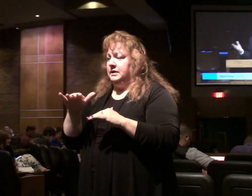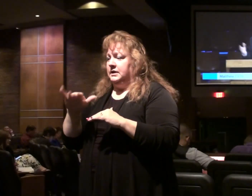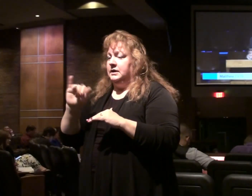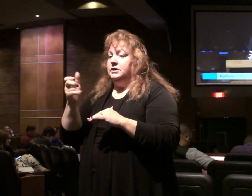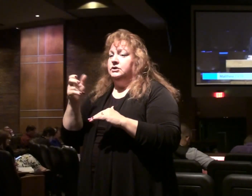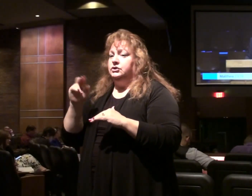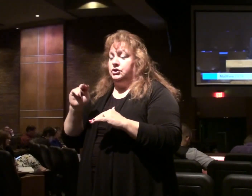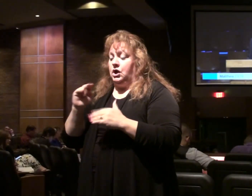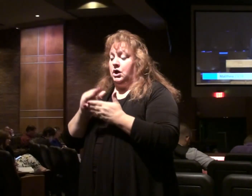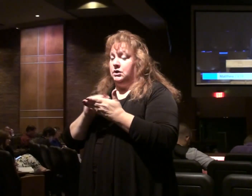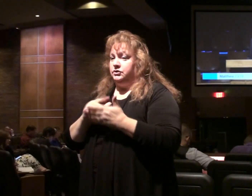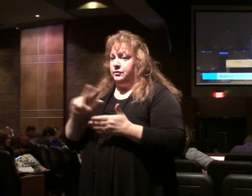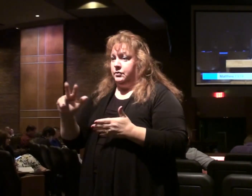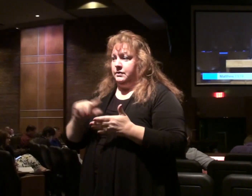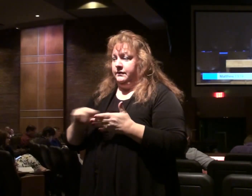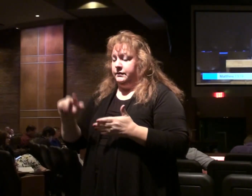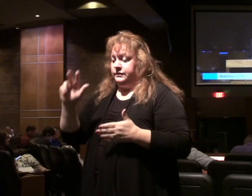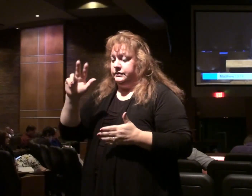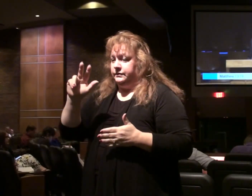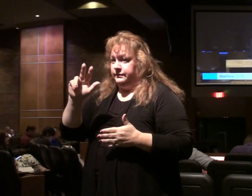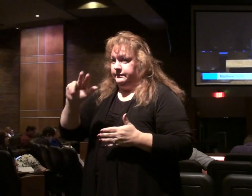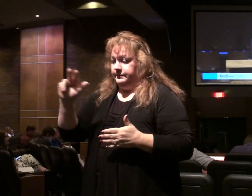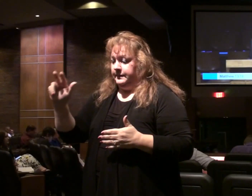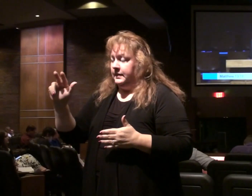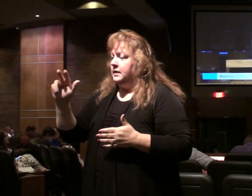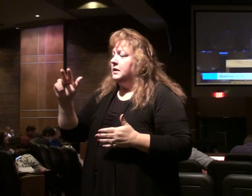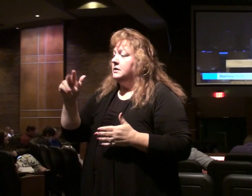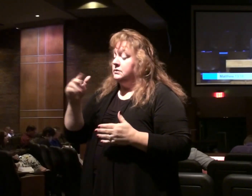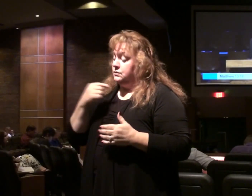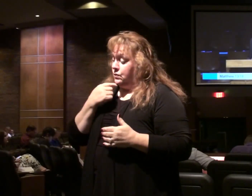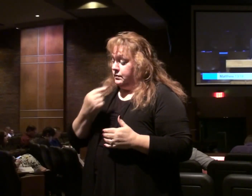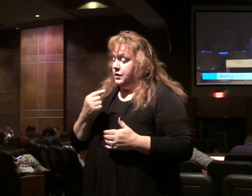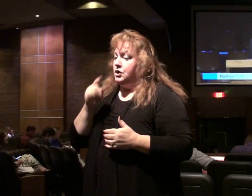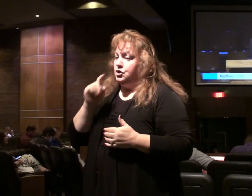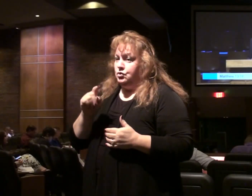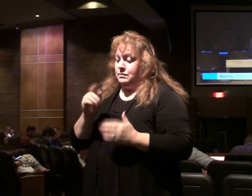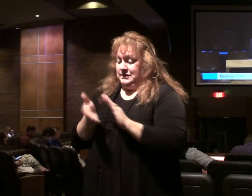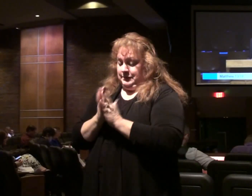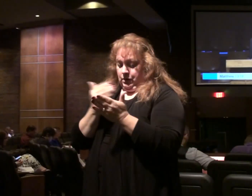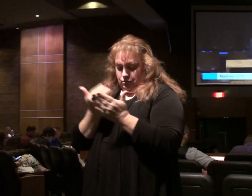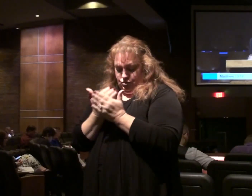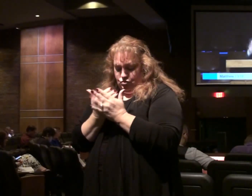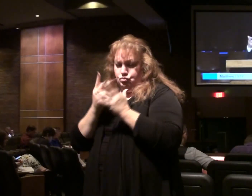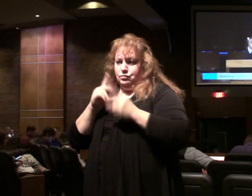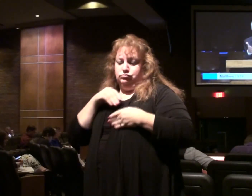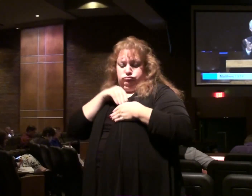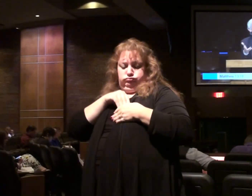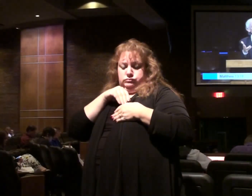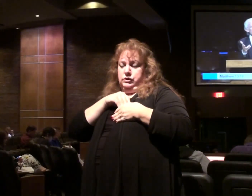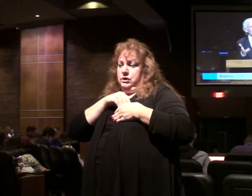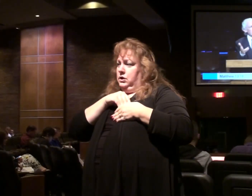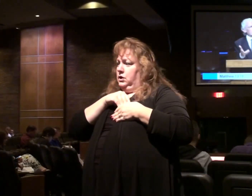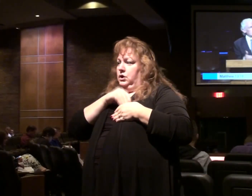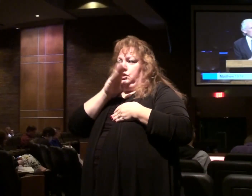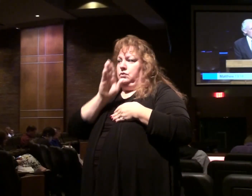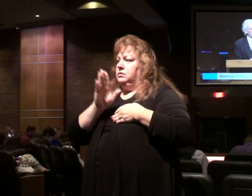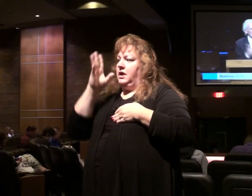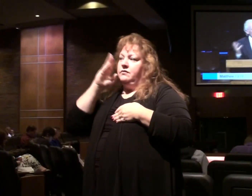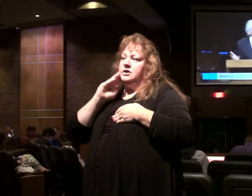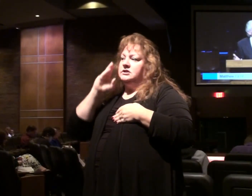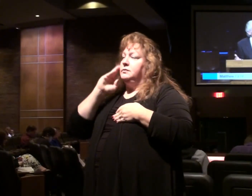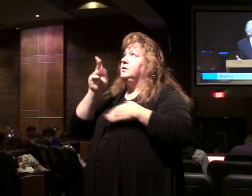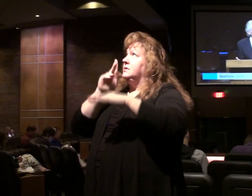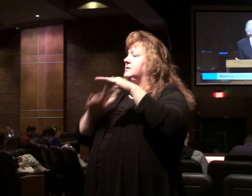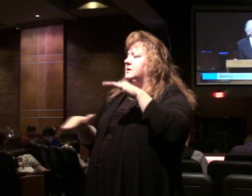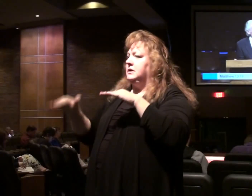John's Gospel, chapter 3, verse 3, what did Jesus say to Nicodemus? You must be born again, or you will never see the kingdom of God. You'll